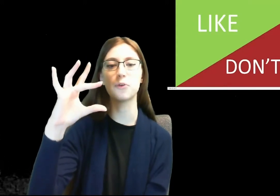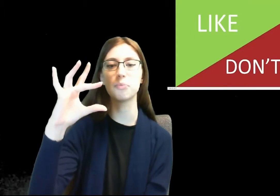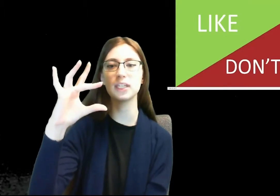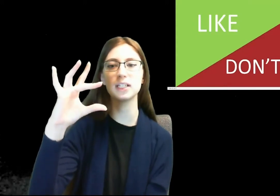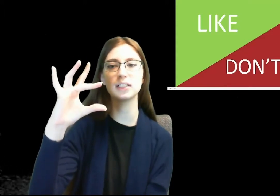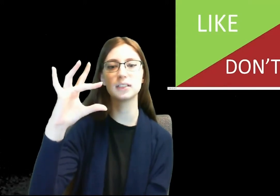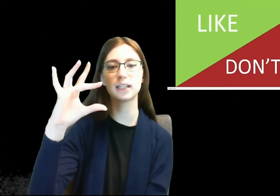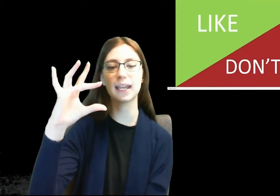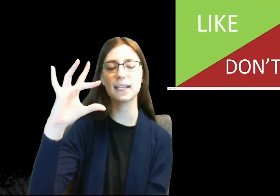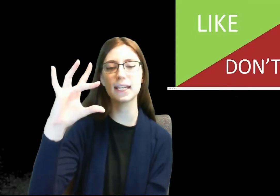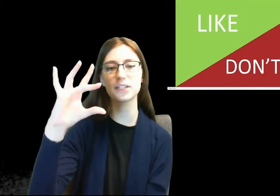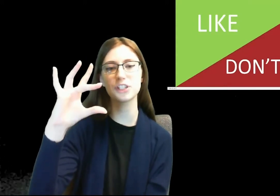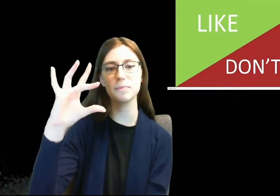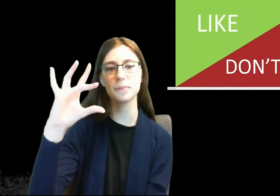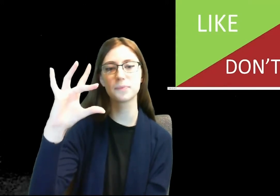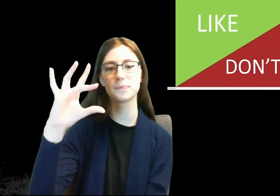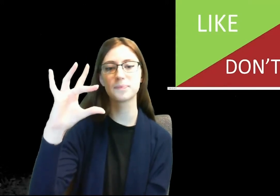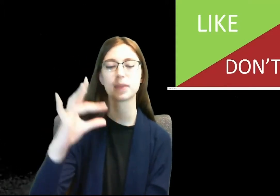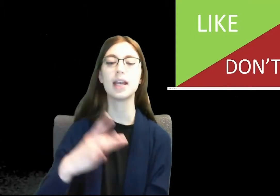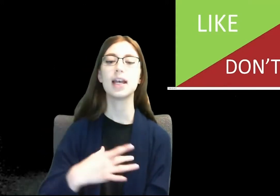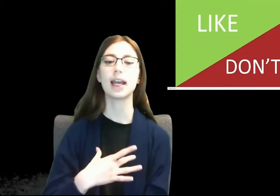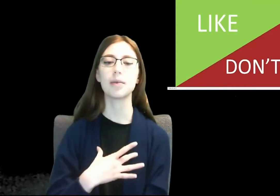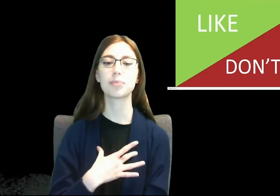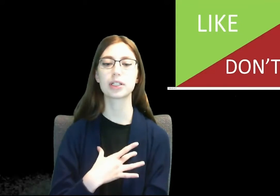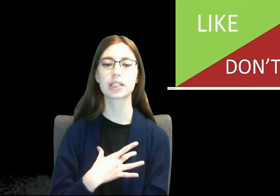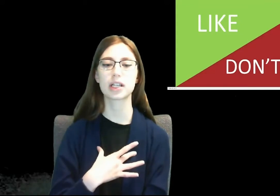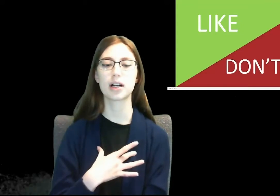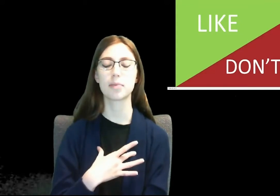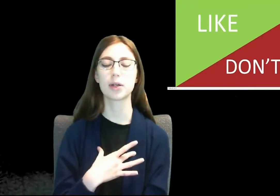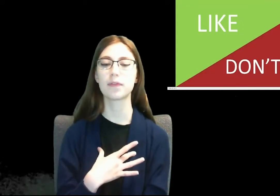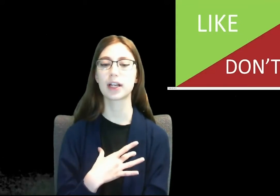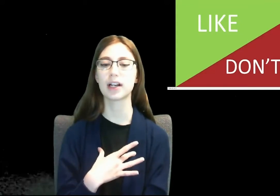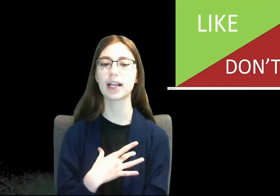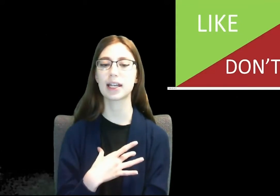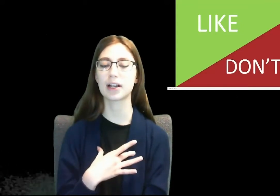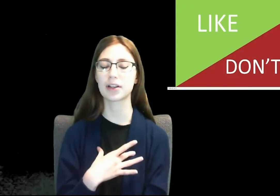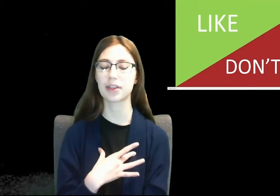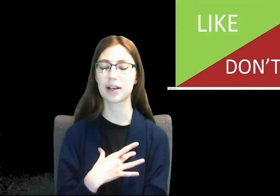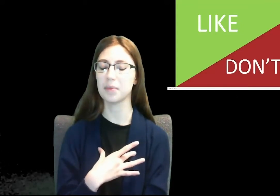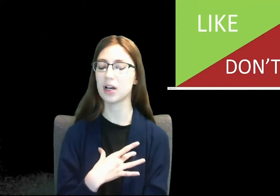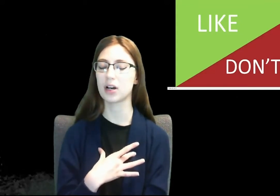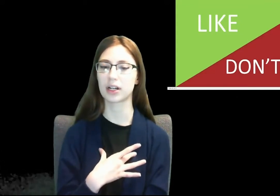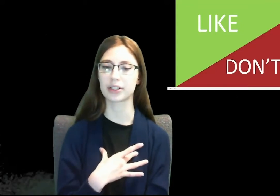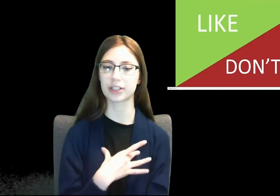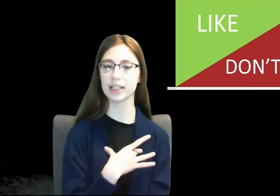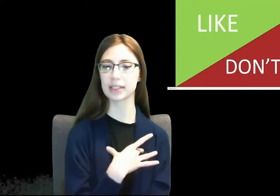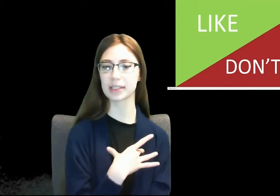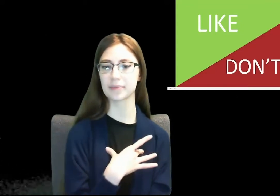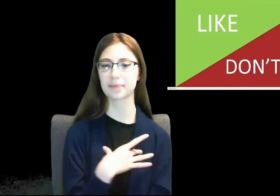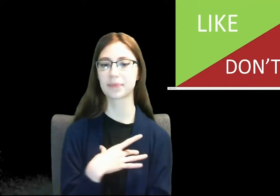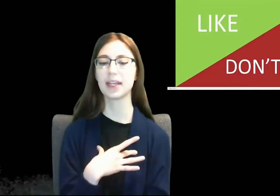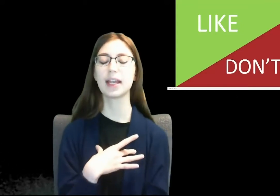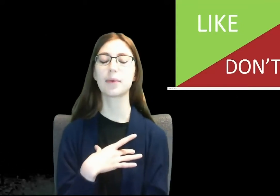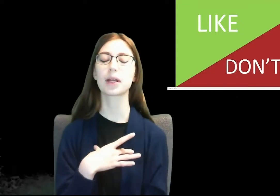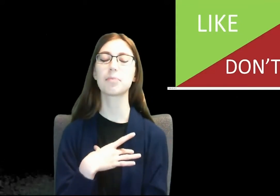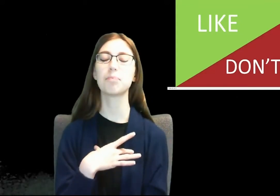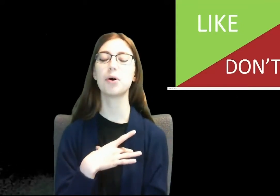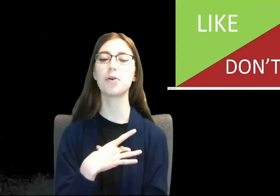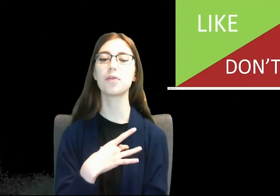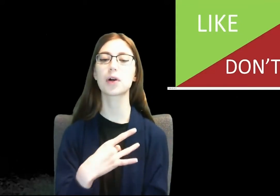open 8 hand shape and put our middle finger and our thumb on our chest. We're going to pull